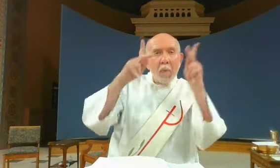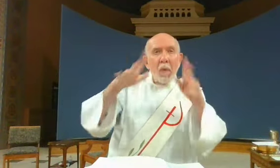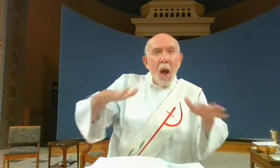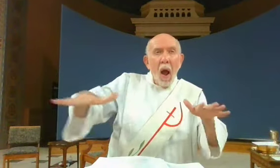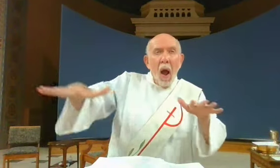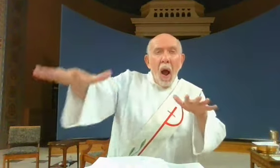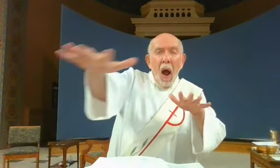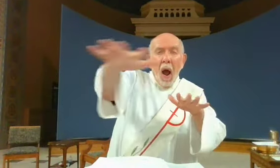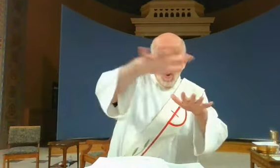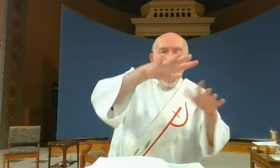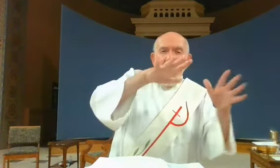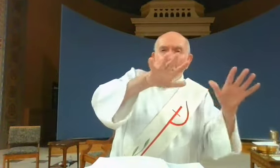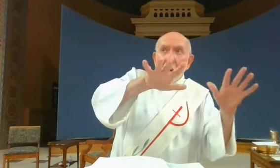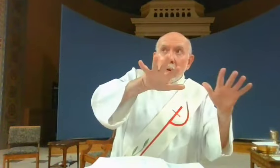drawing people to Him